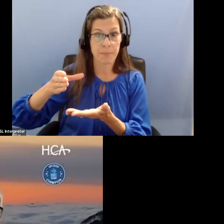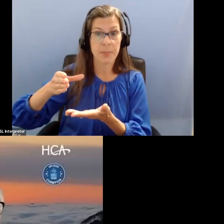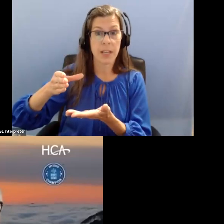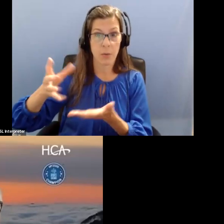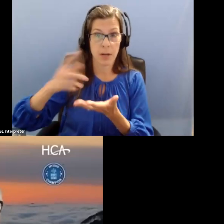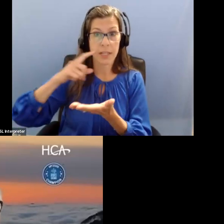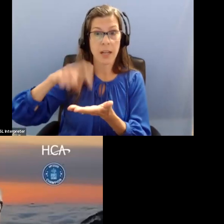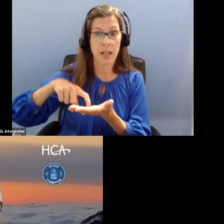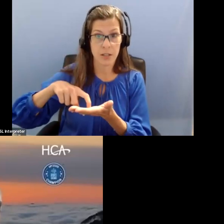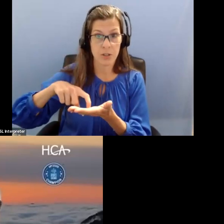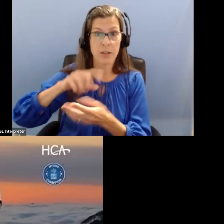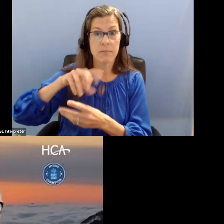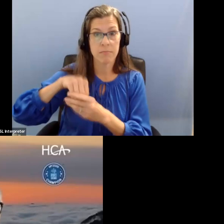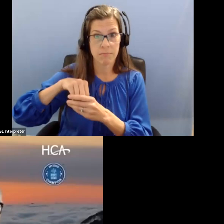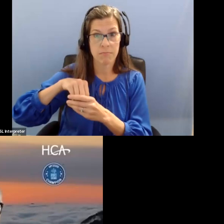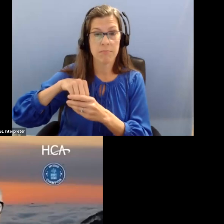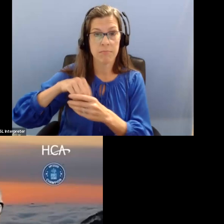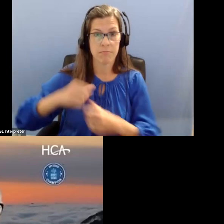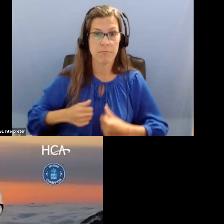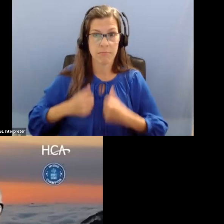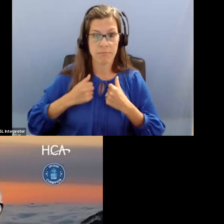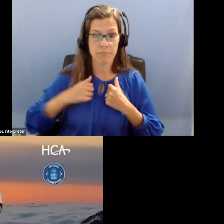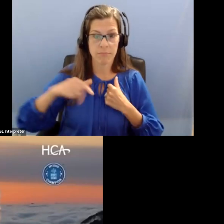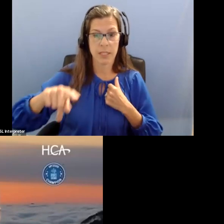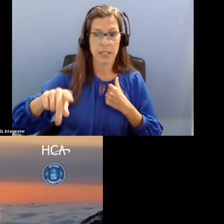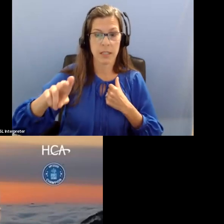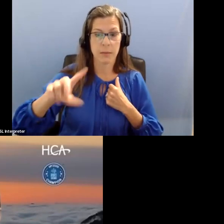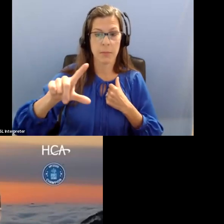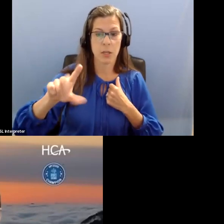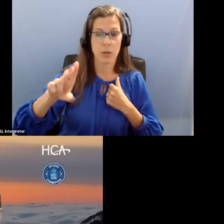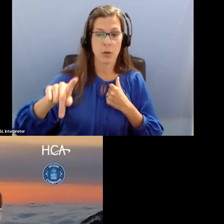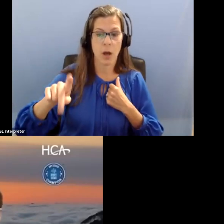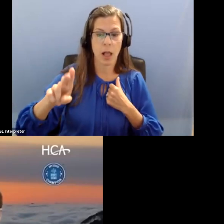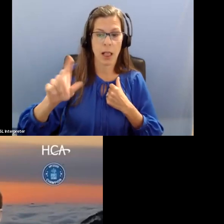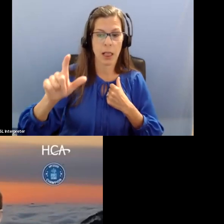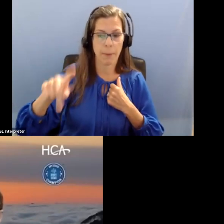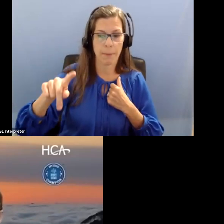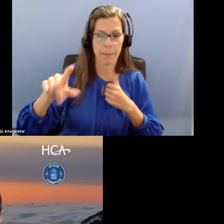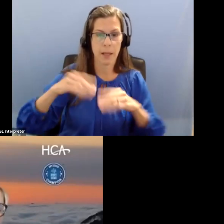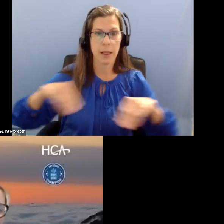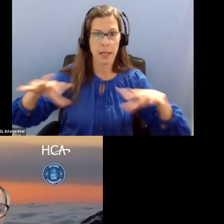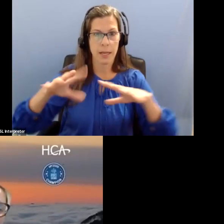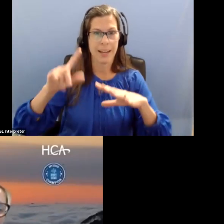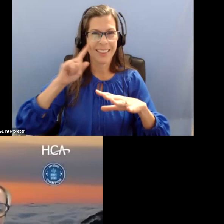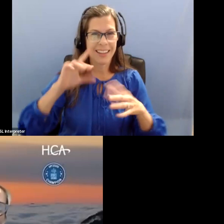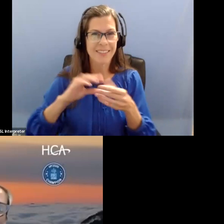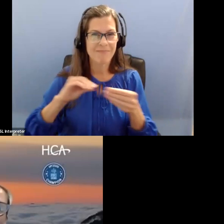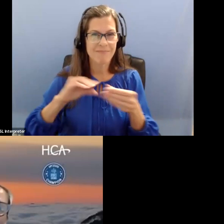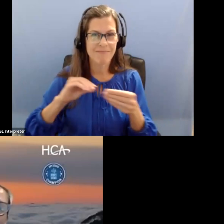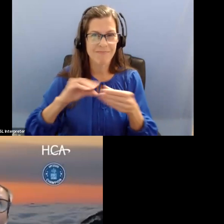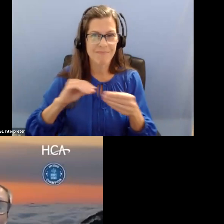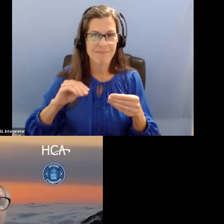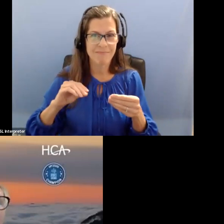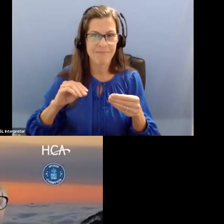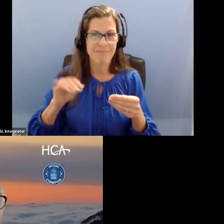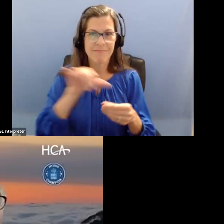wanted to acknowledge that I'm on the Puyallup tribe's lands. And I think I have talked about that a little bit when I did the acknowledgement, but